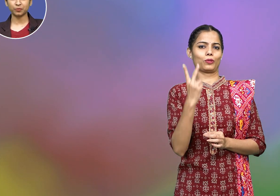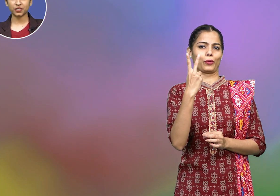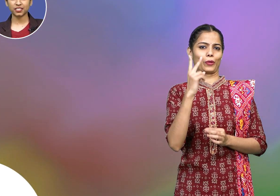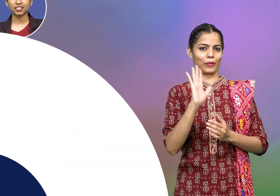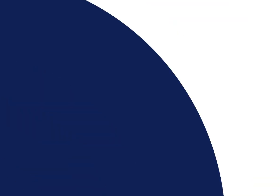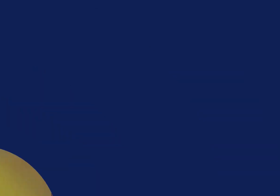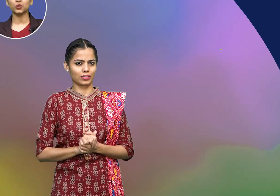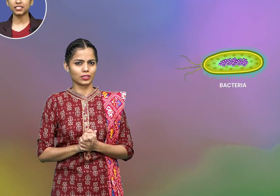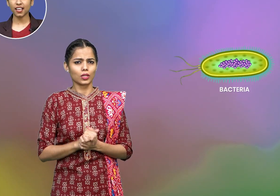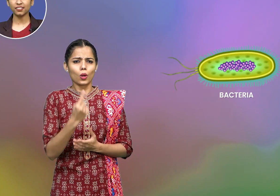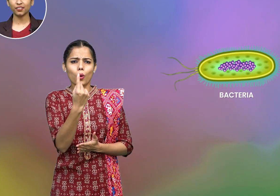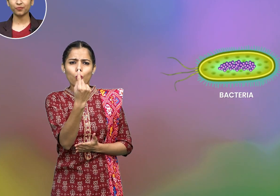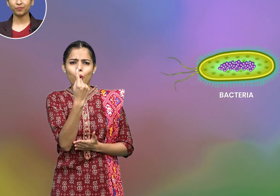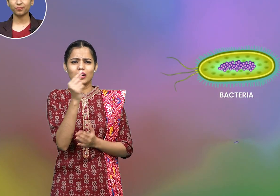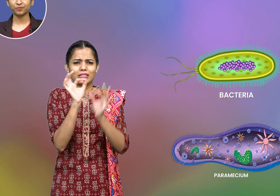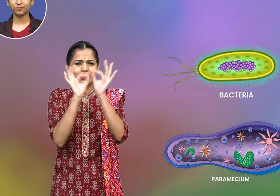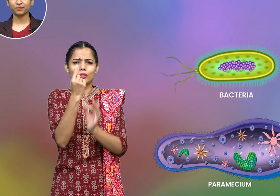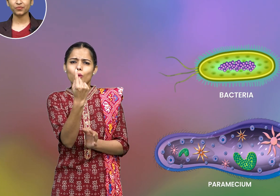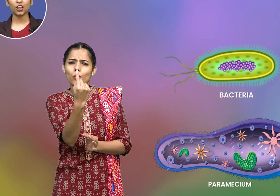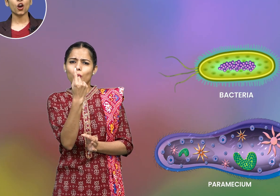two types: unicellular